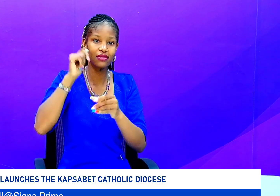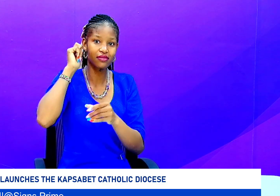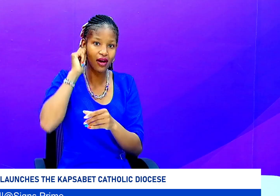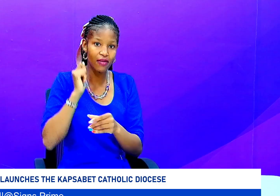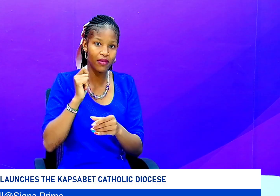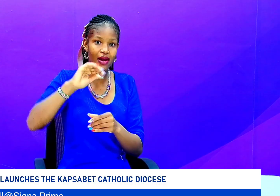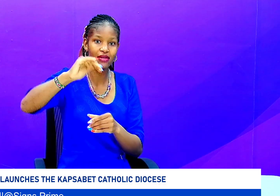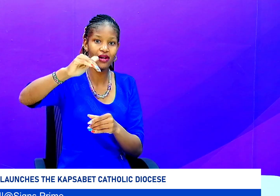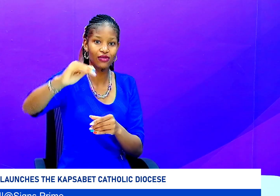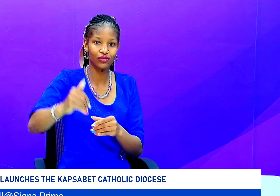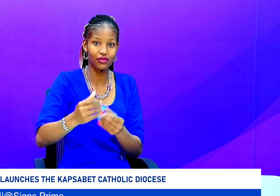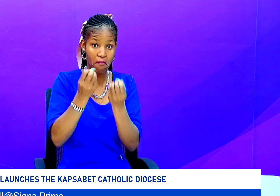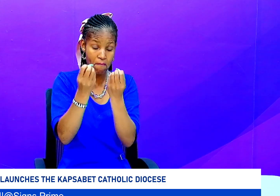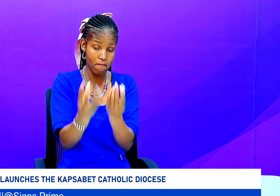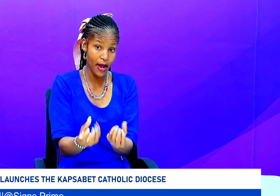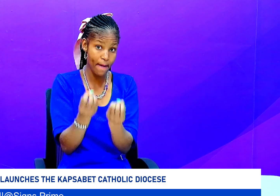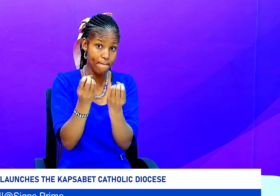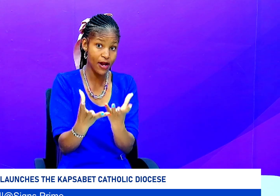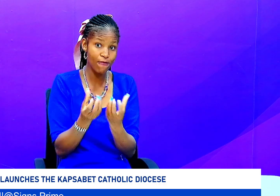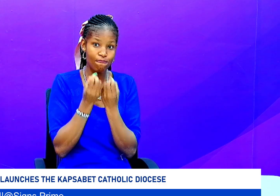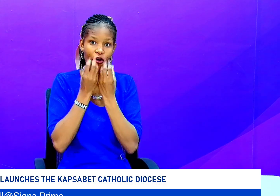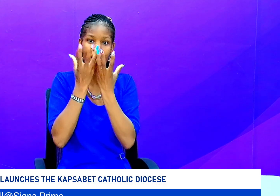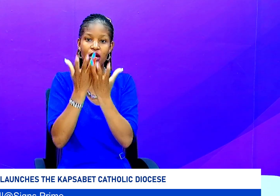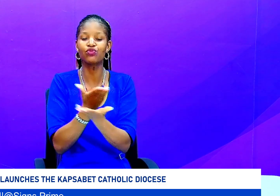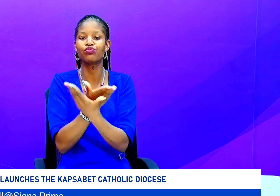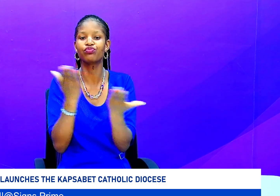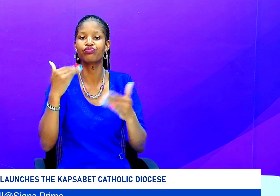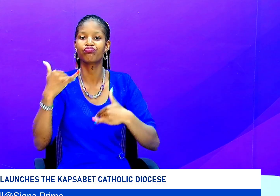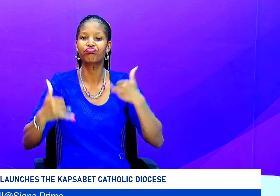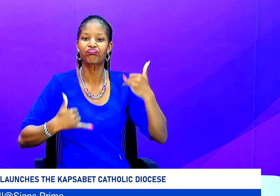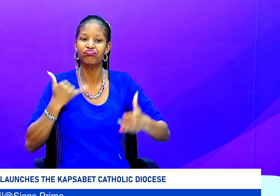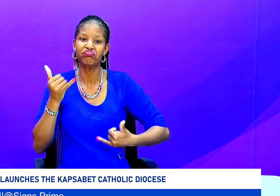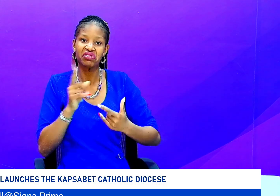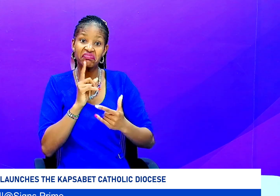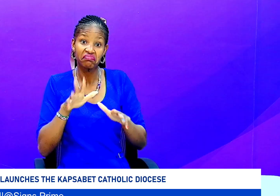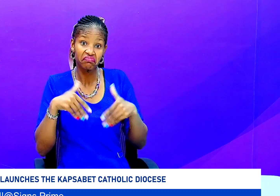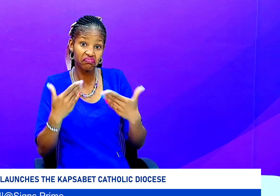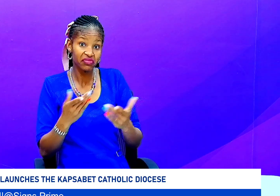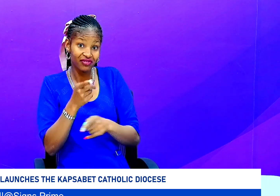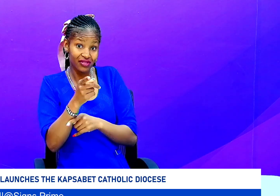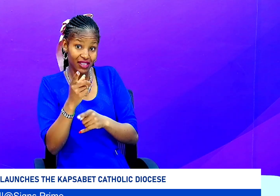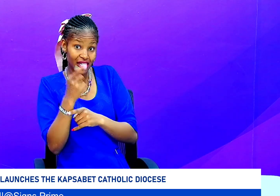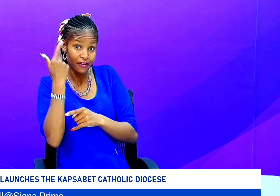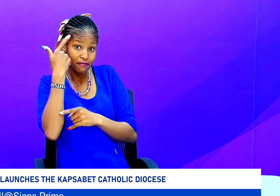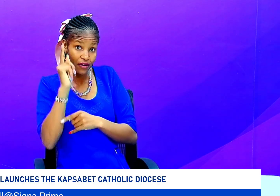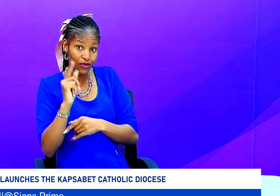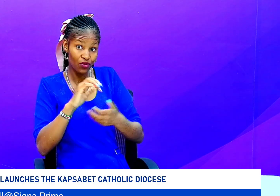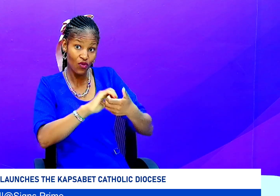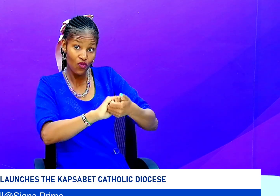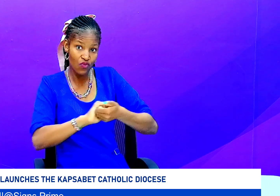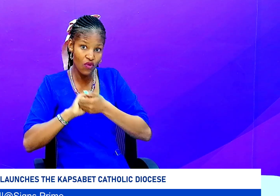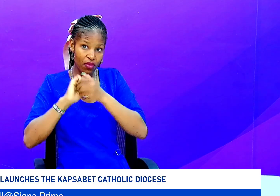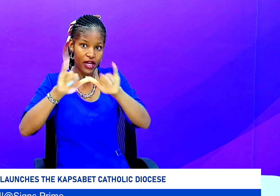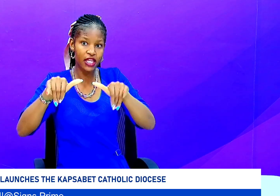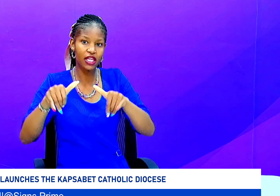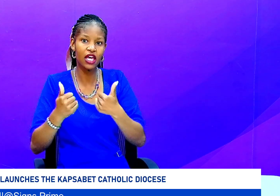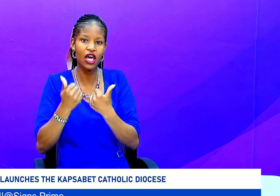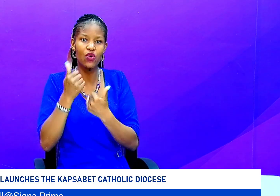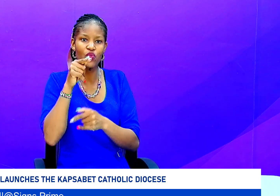Many expressed their joy, saying that the establishment of the new diocese will ease pastoral and administrative